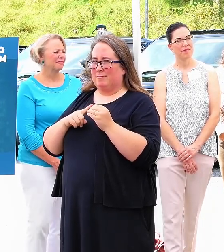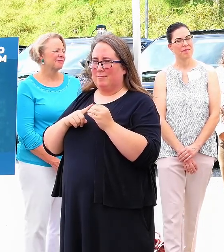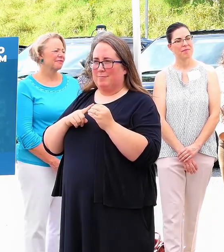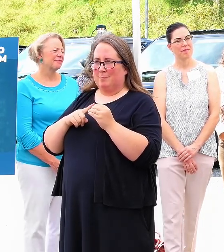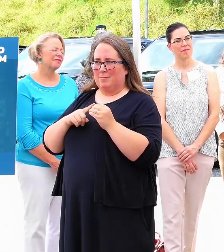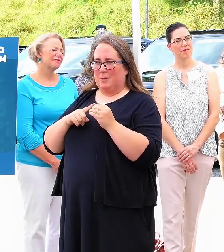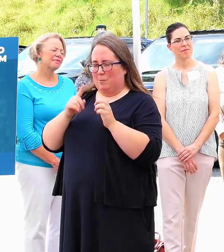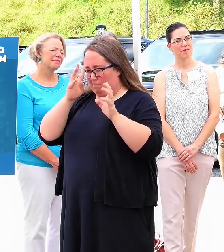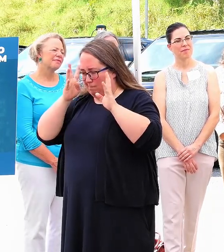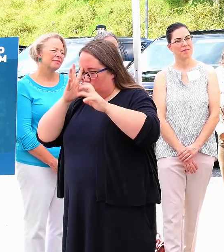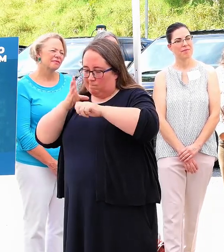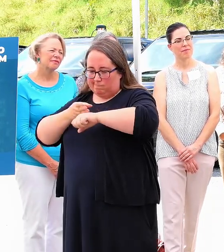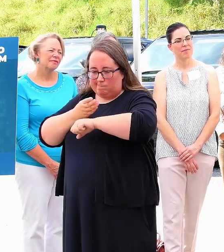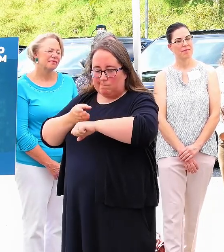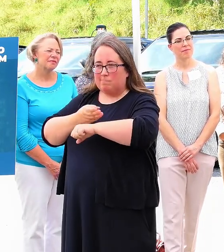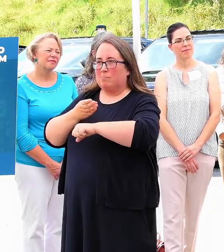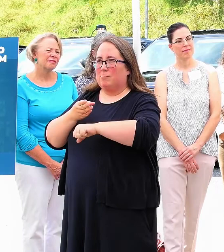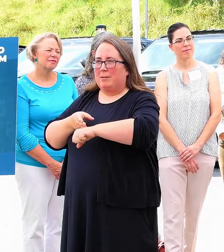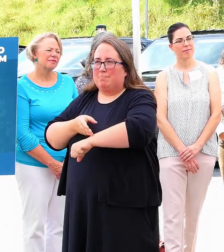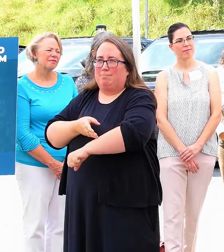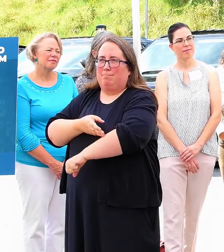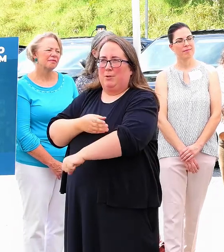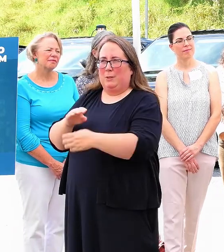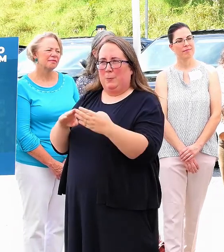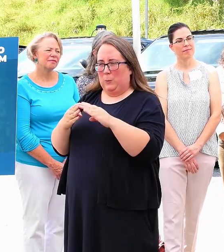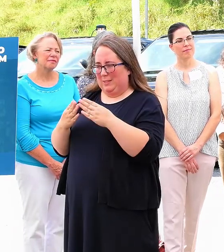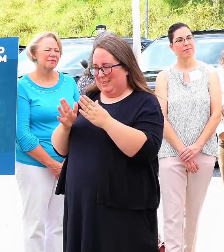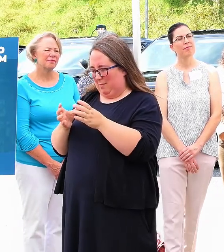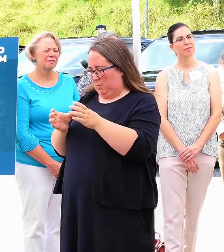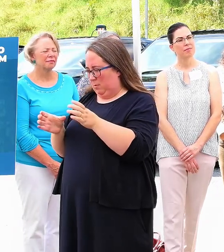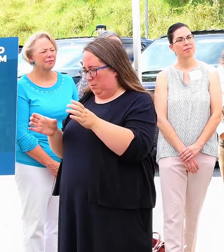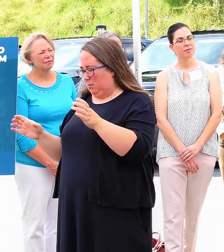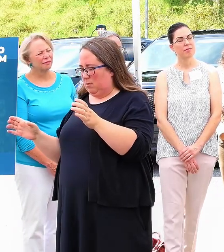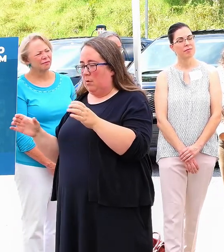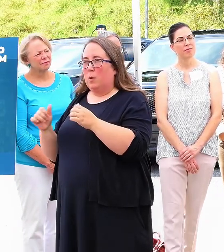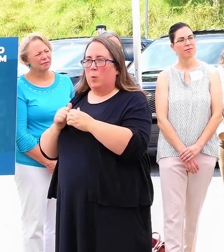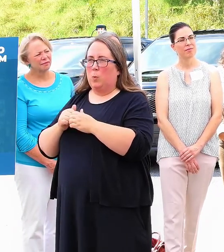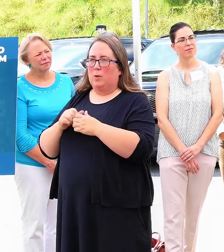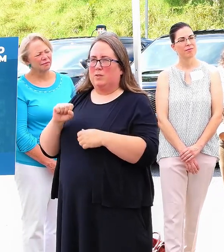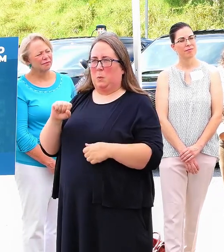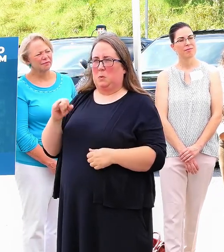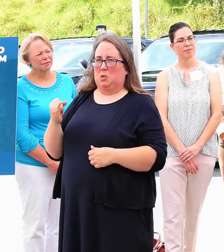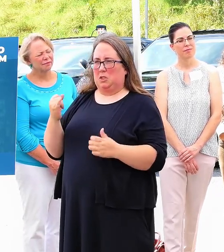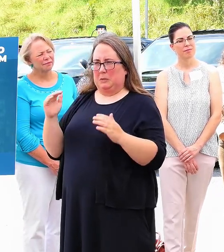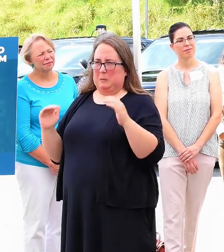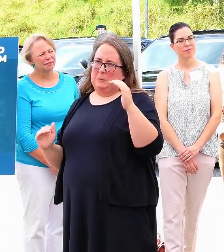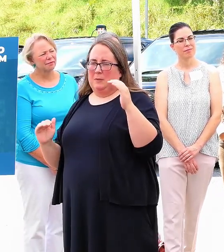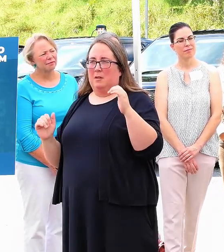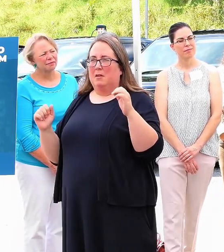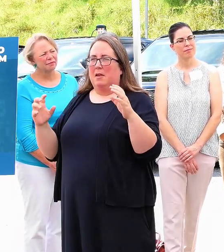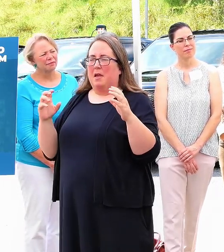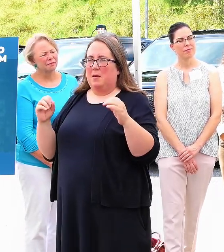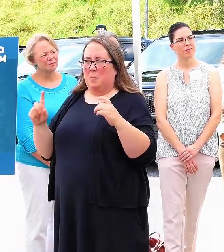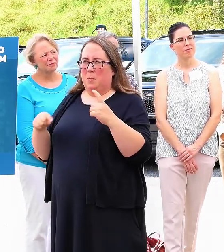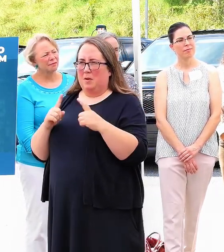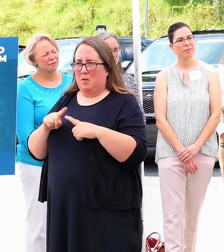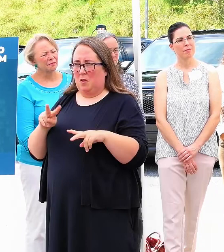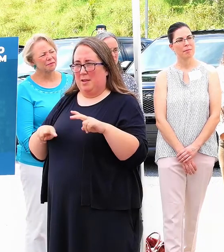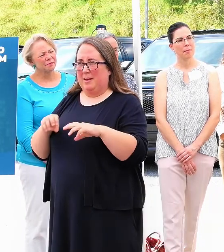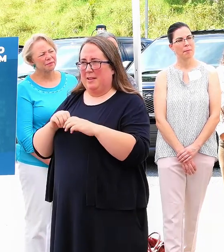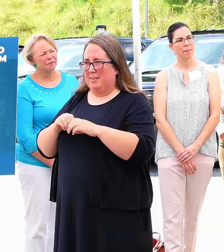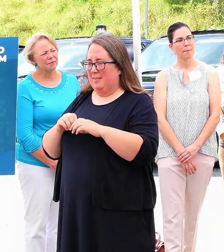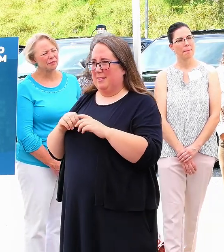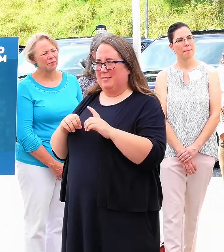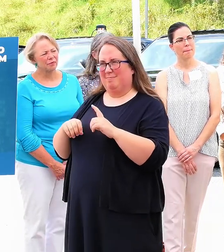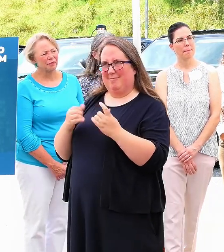reinventing and rebuilding the fabric of communities that have been ripped apart through social injustice in the past, and you look at the fact that in this